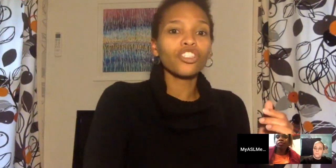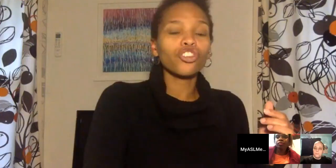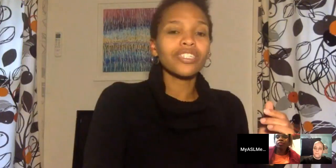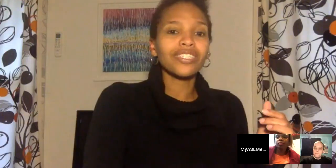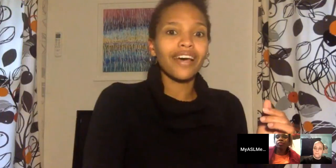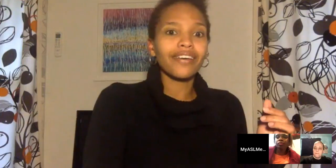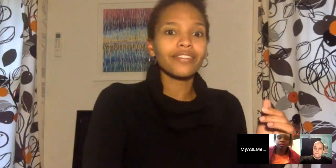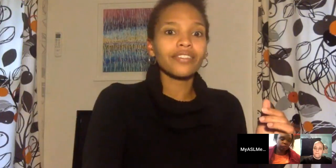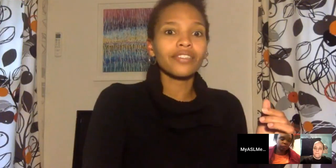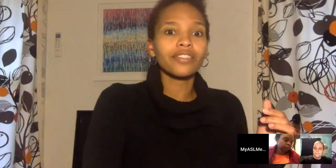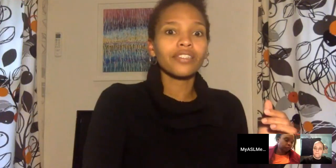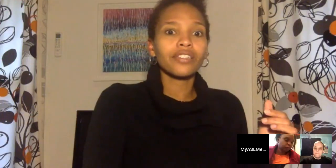she says,